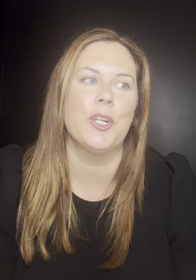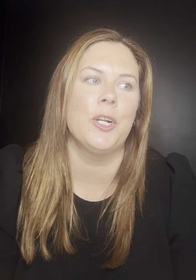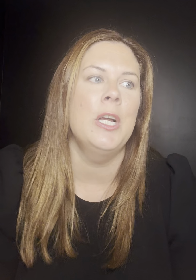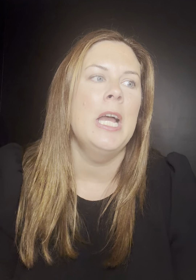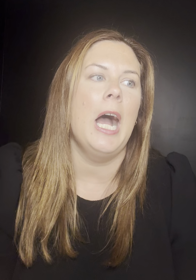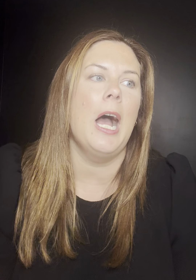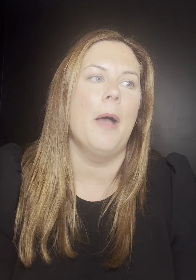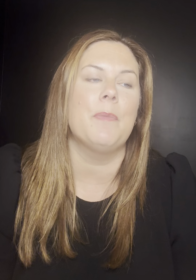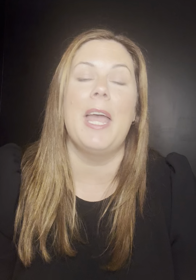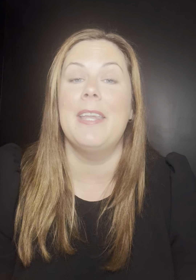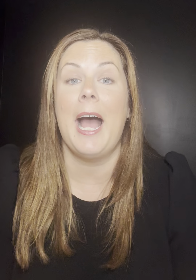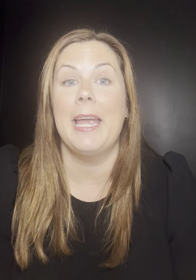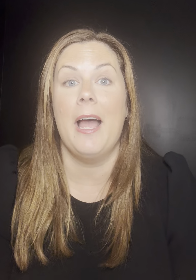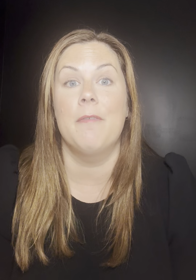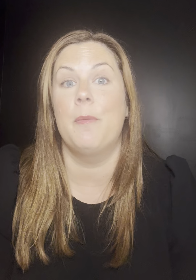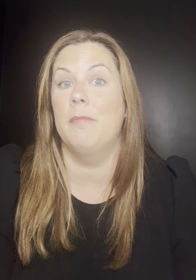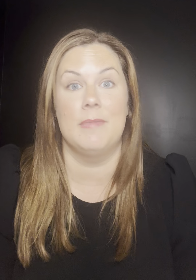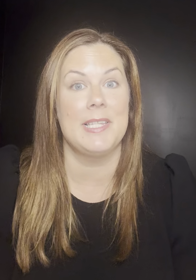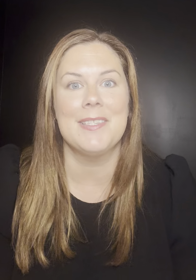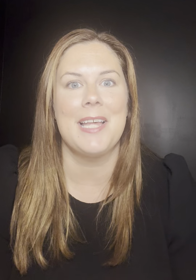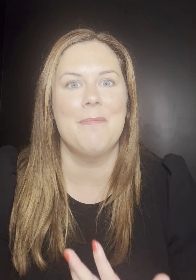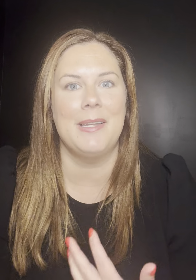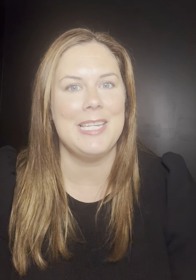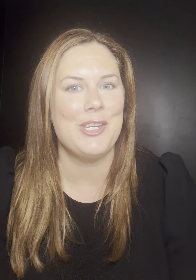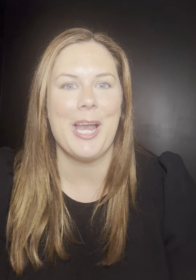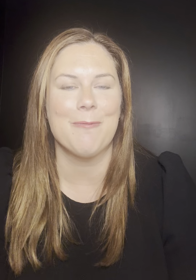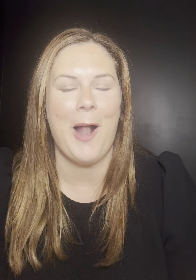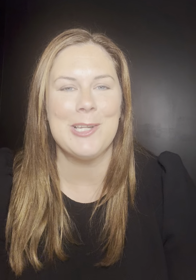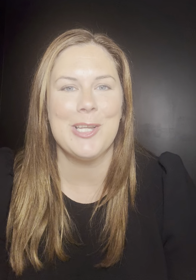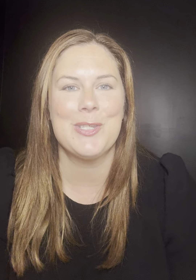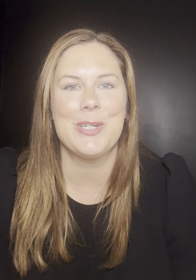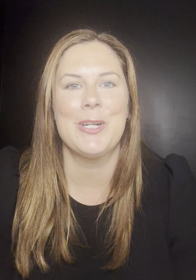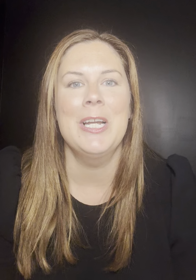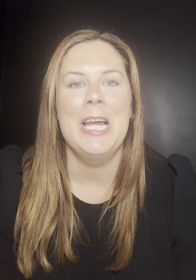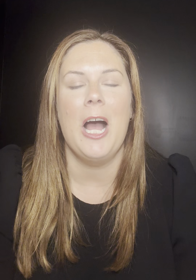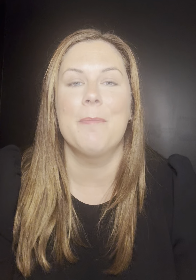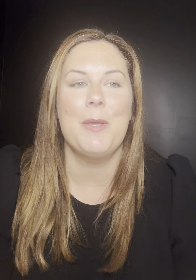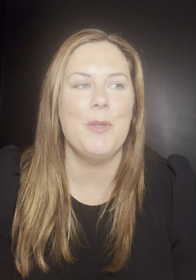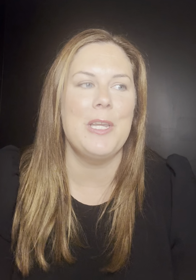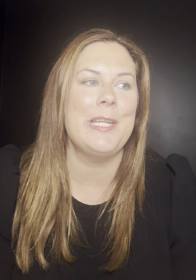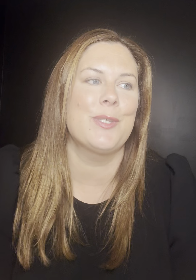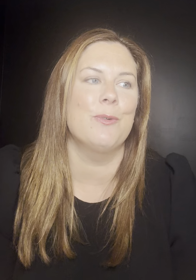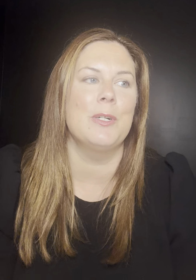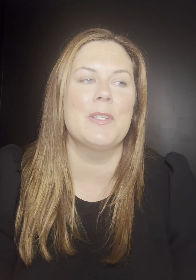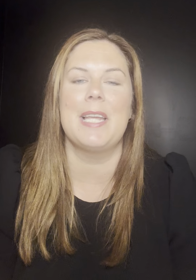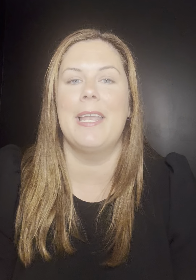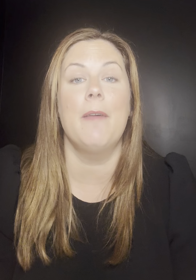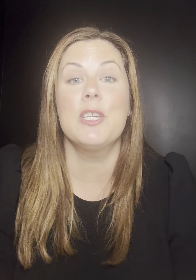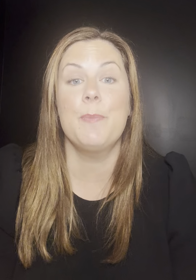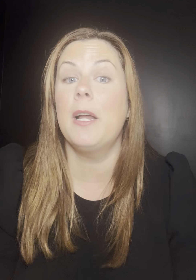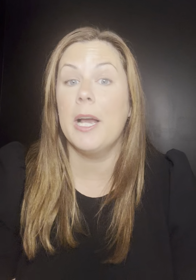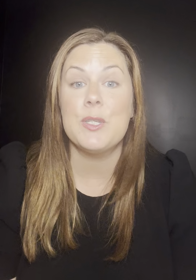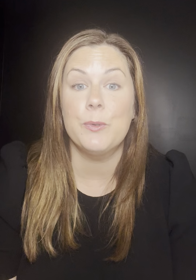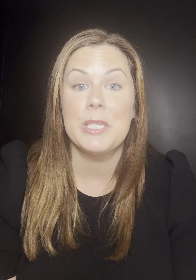teacher, and I have since then been teaching at Rochester community schools and have just been a high school